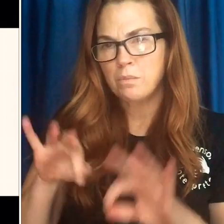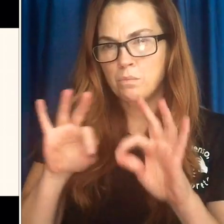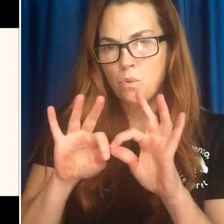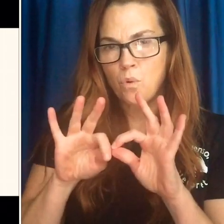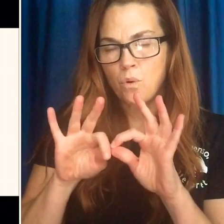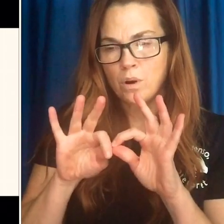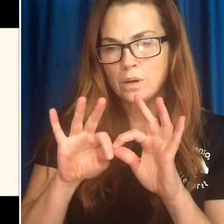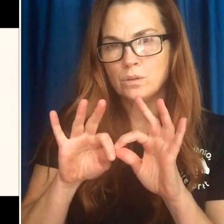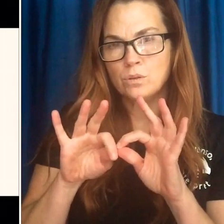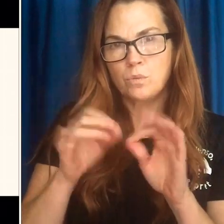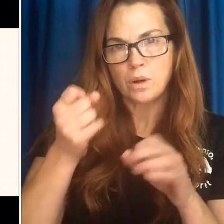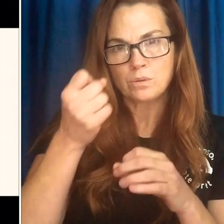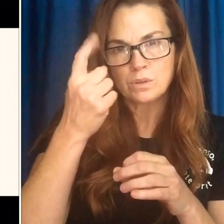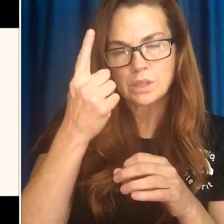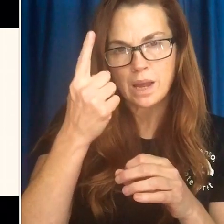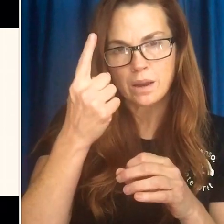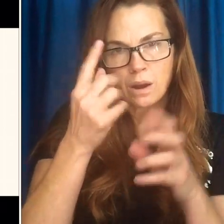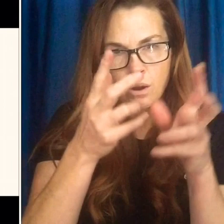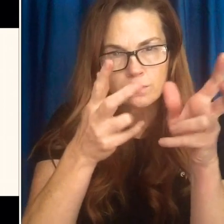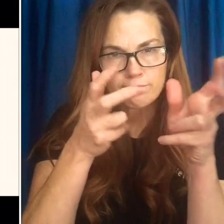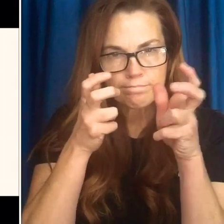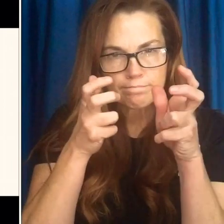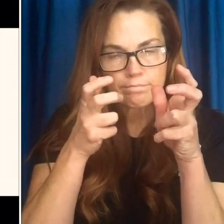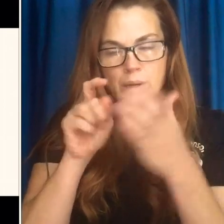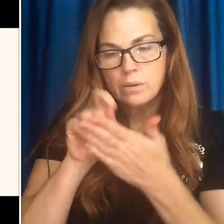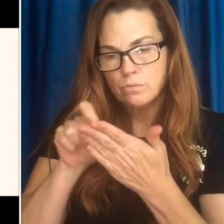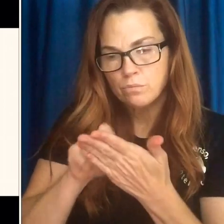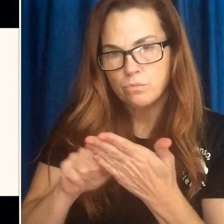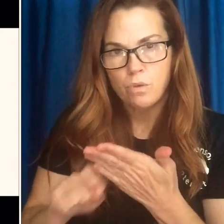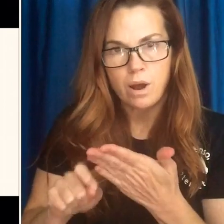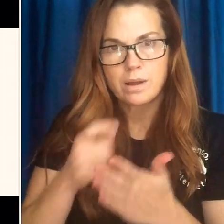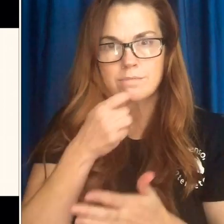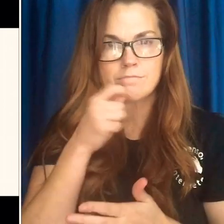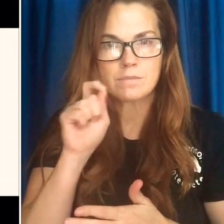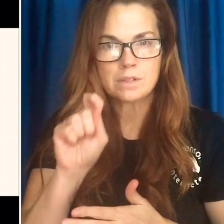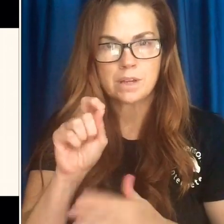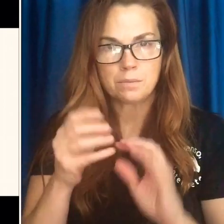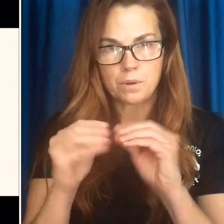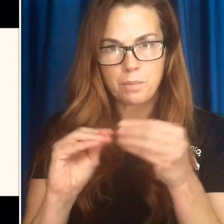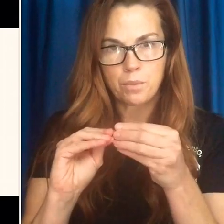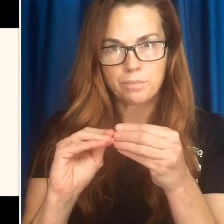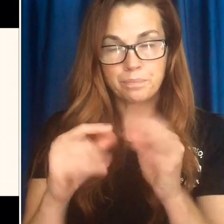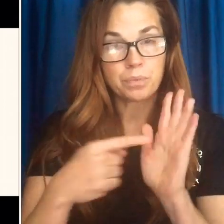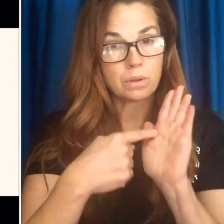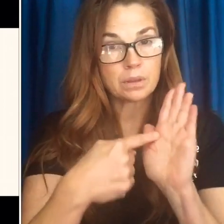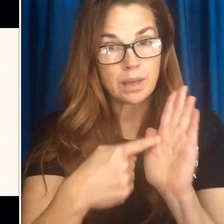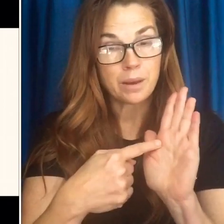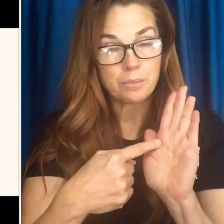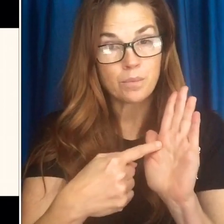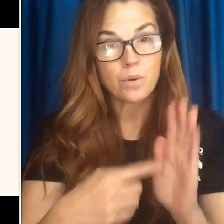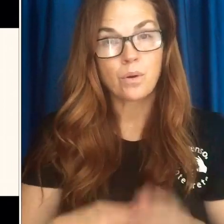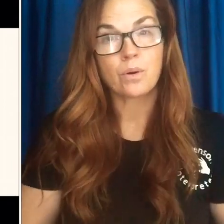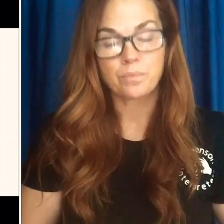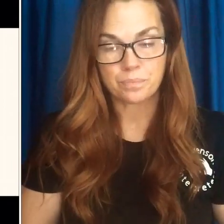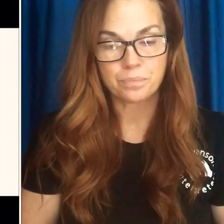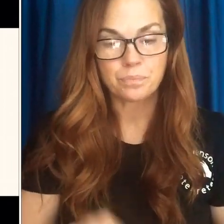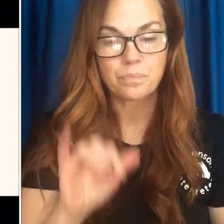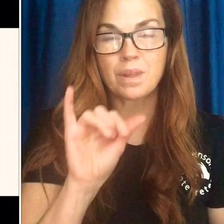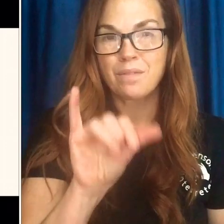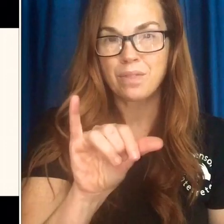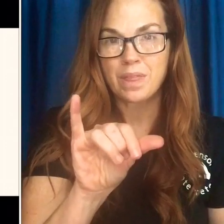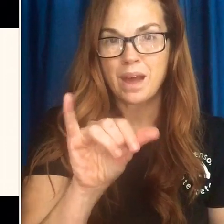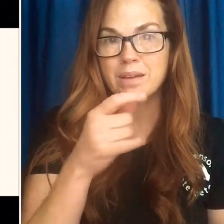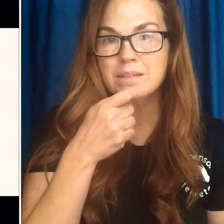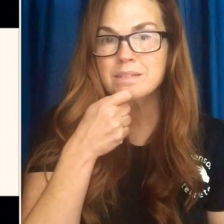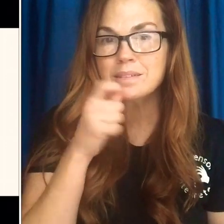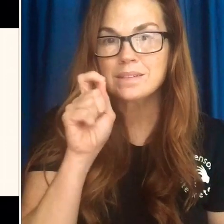and then write decimals. So for example, if this is my decimal, then this place value would